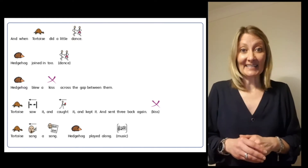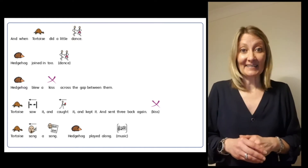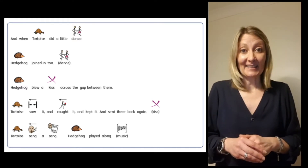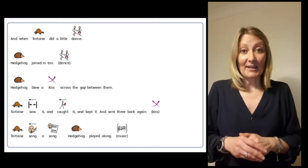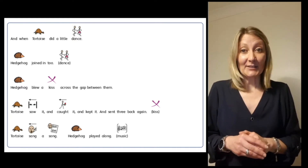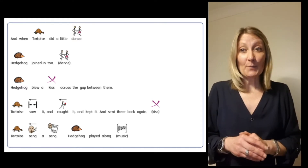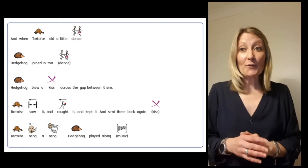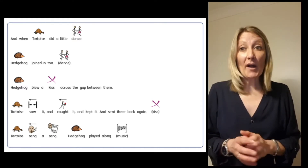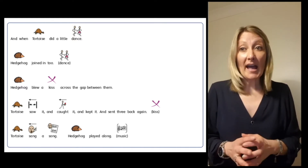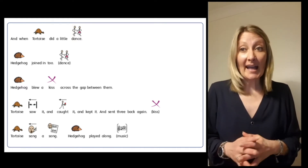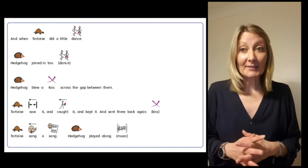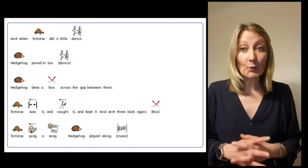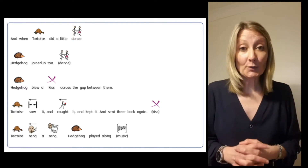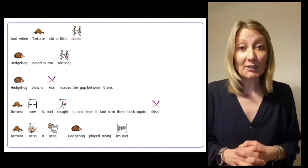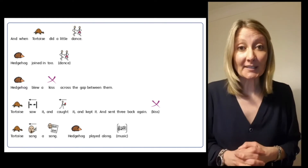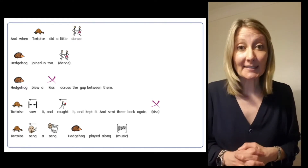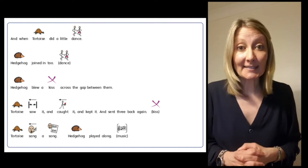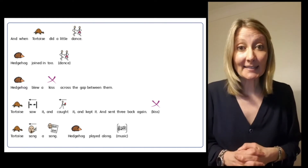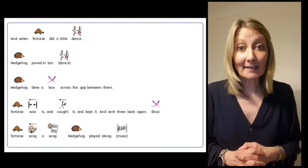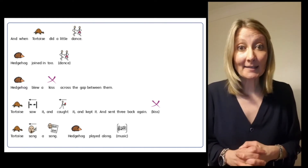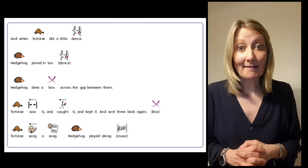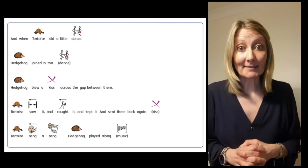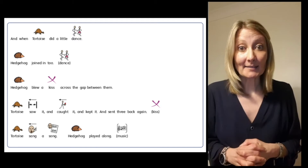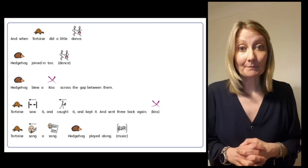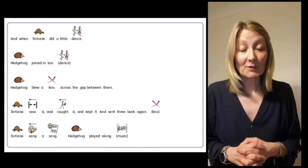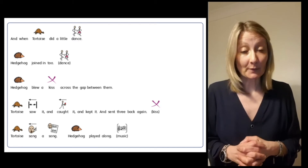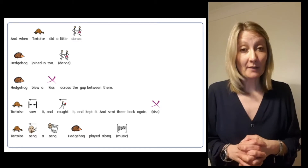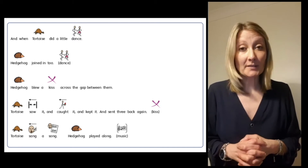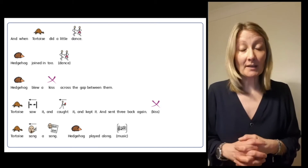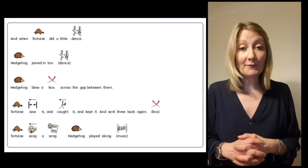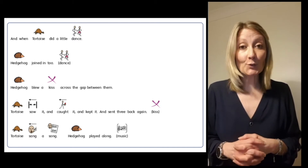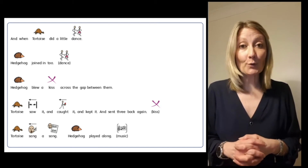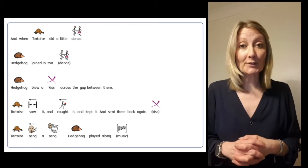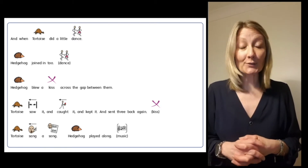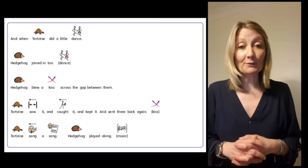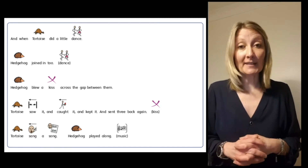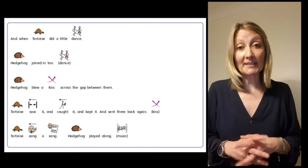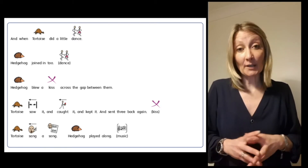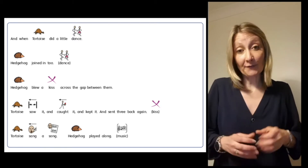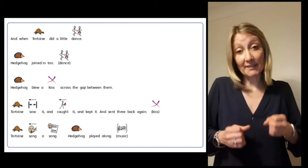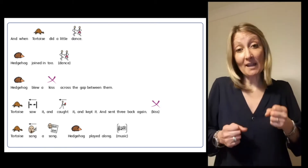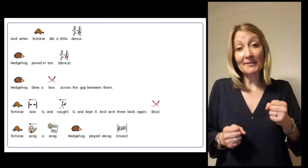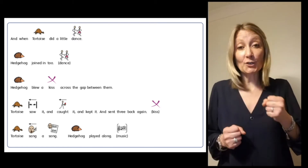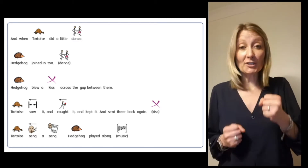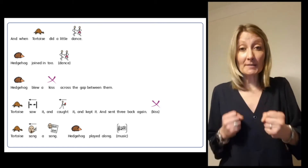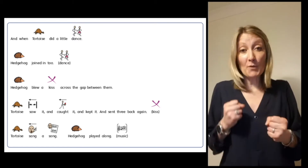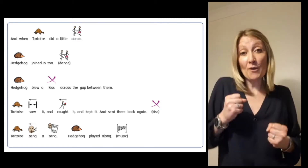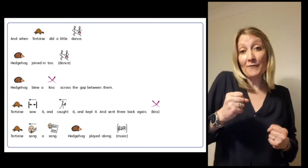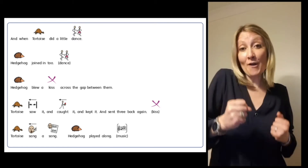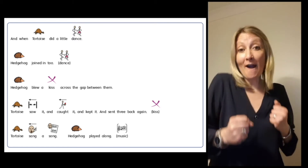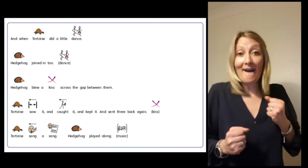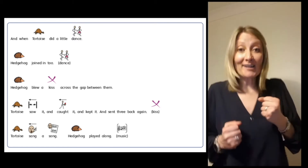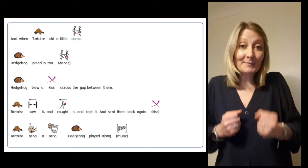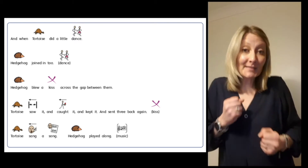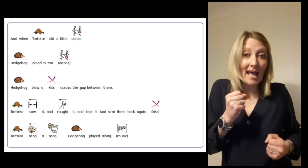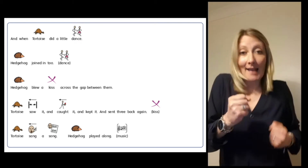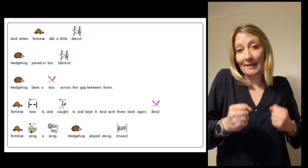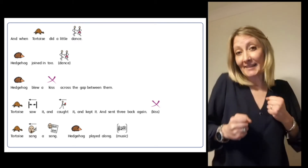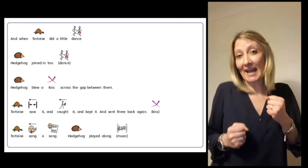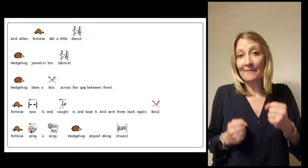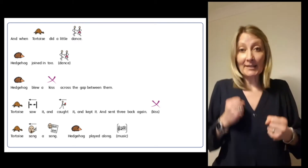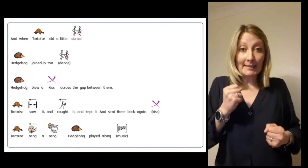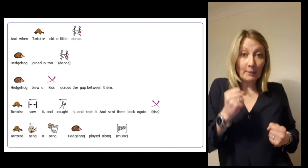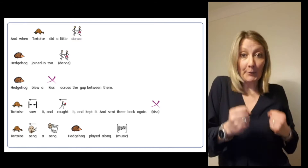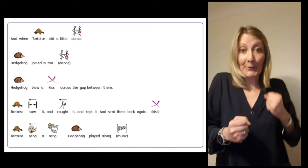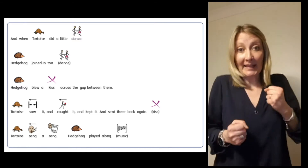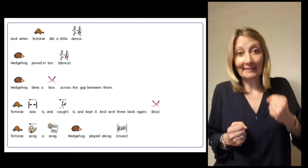started. So we've got, and Tortoise did a little dance. So we know the sign for tortoise already. So for dance, you just move your arms like you're